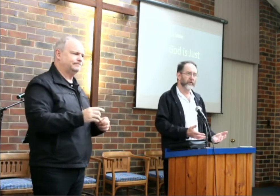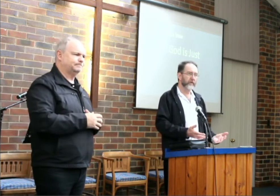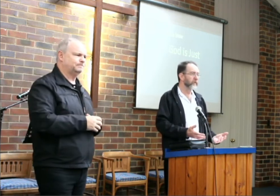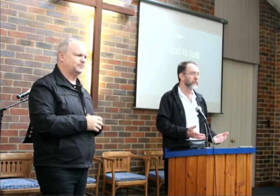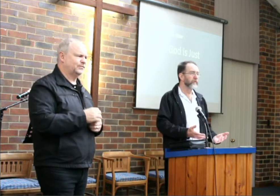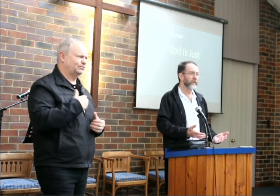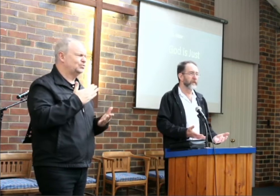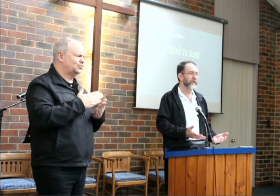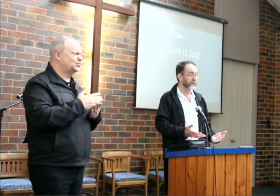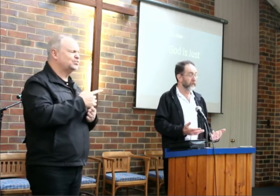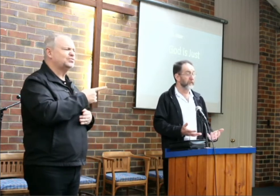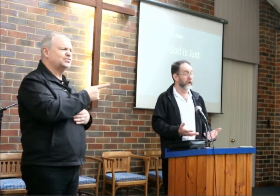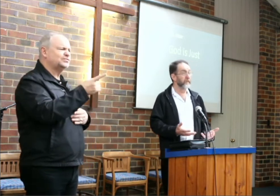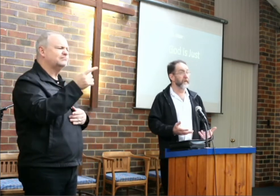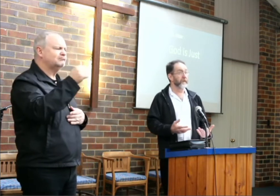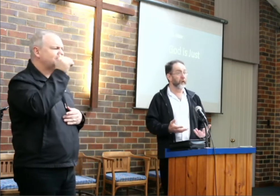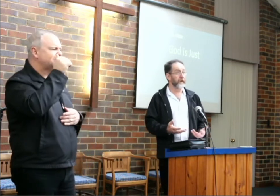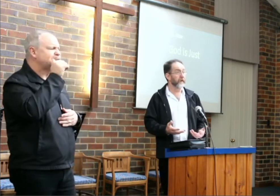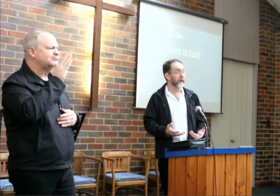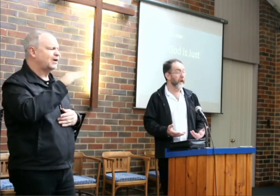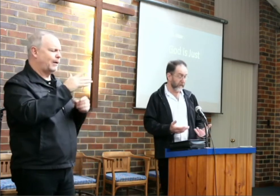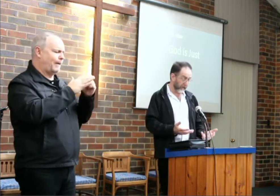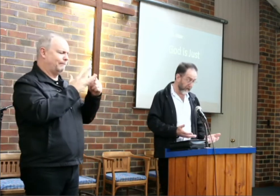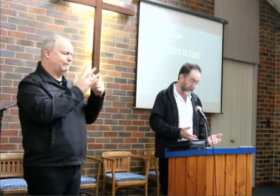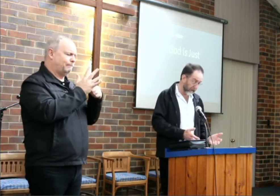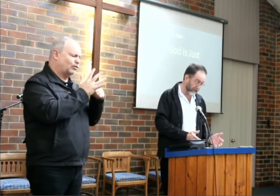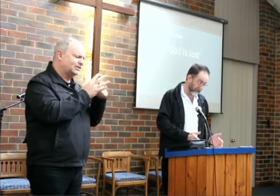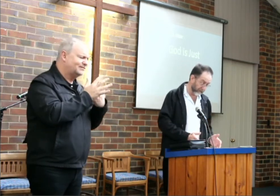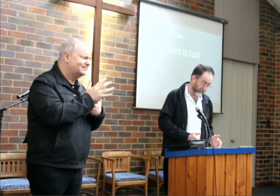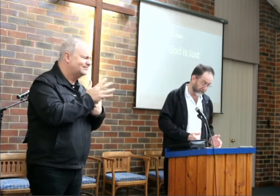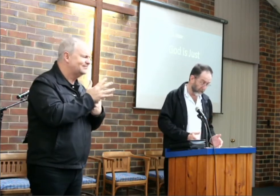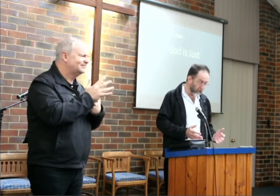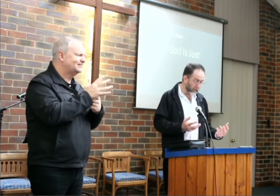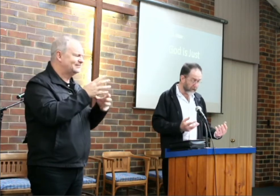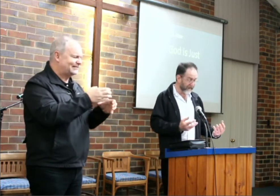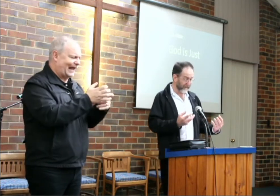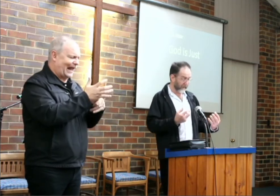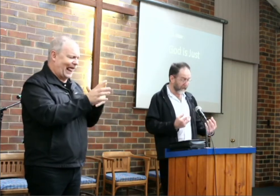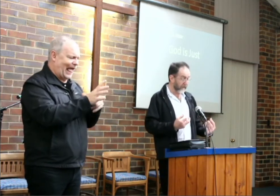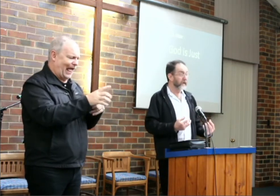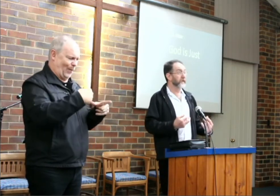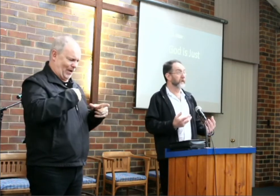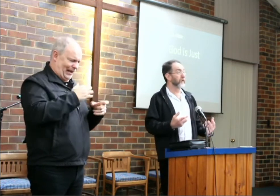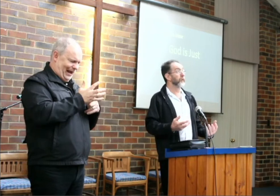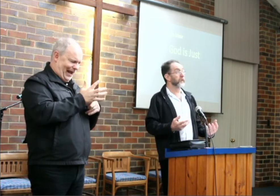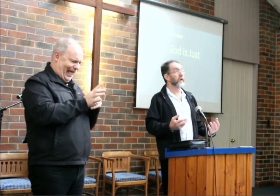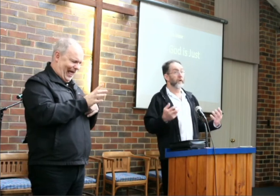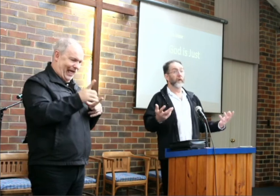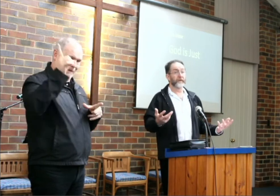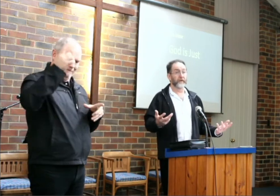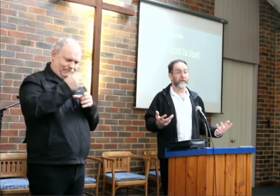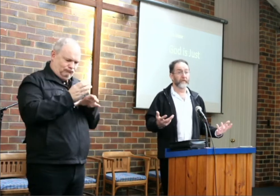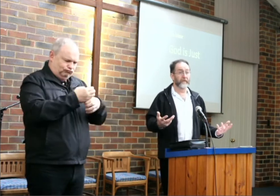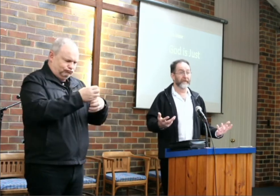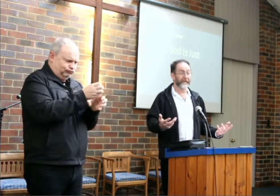I'm sure we're all we all know about the potter and the clay analogy. Who are we as the clay to tell the potter what